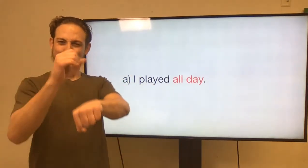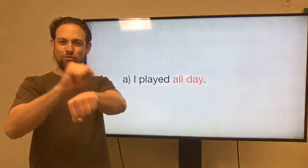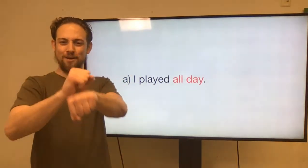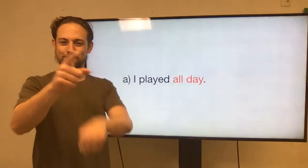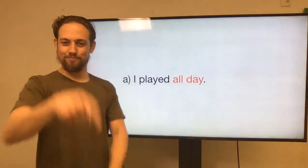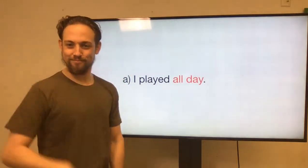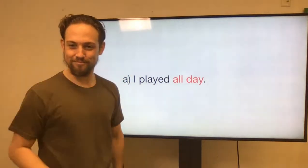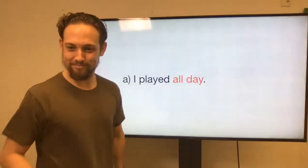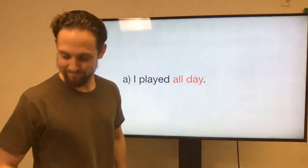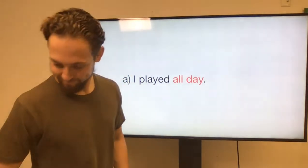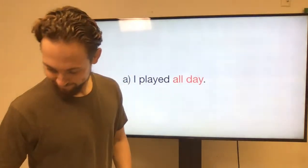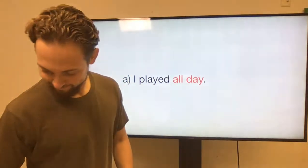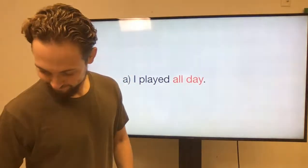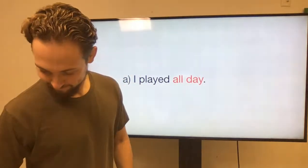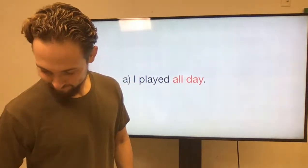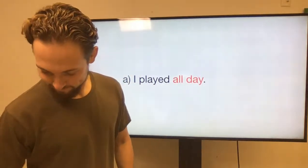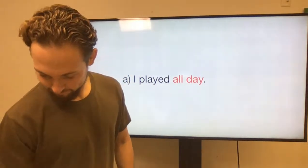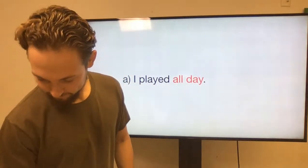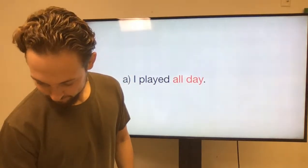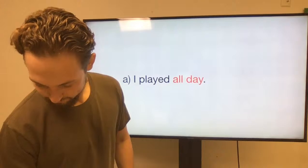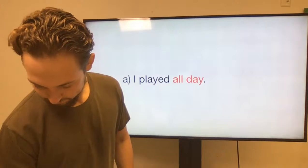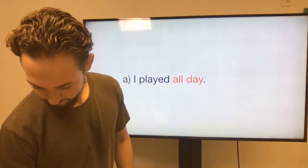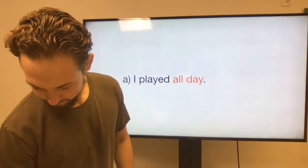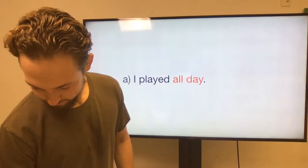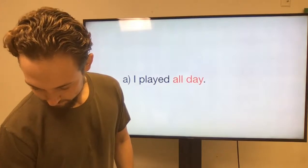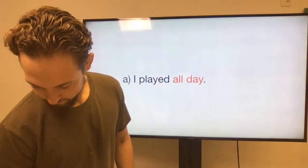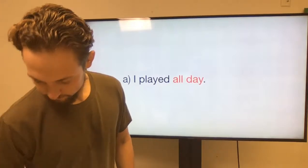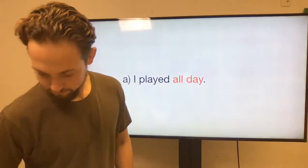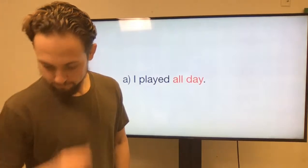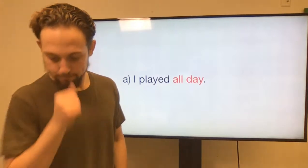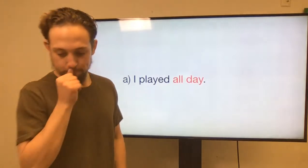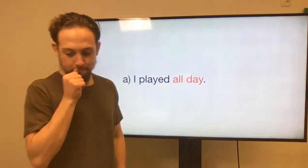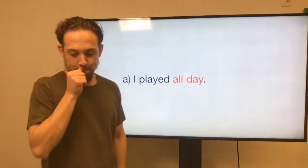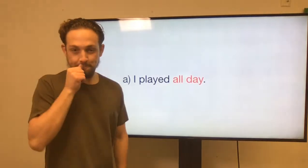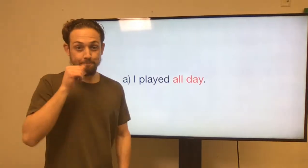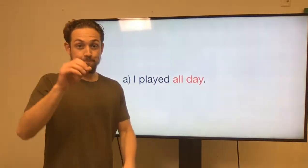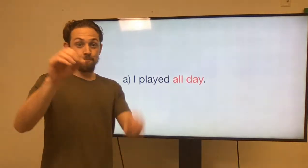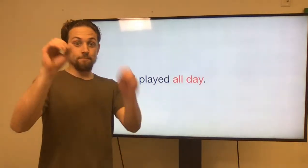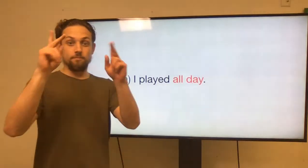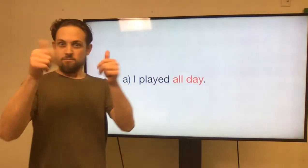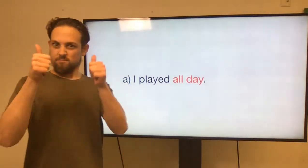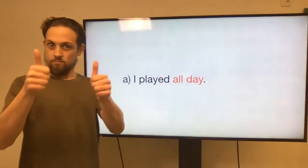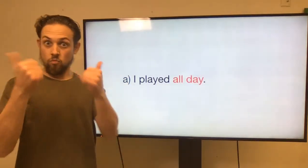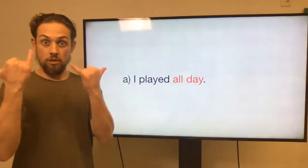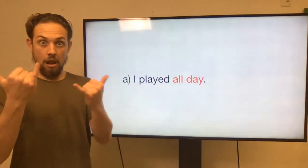circular motion and you see the English phrase all day. Great job.